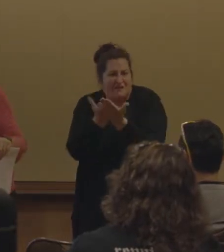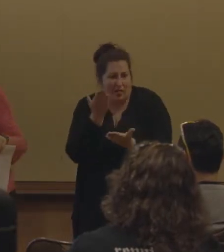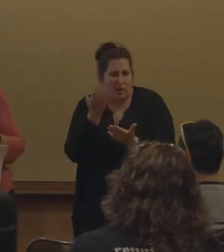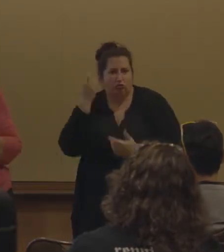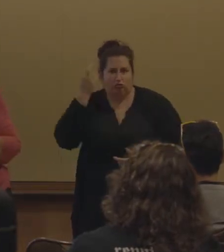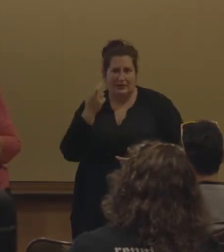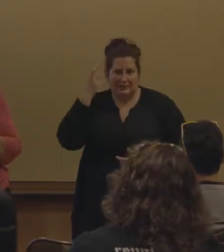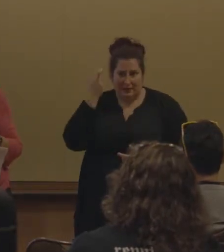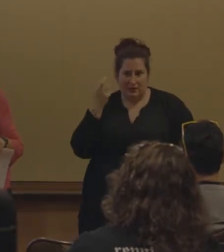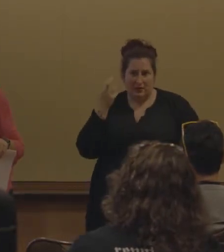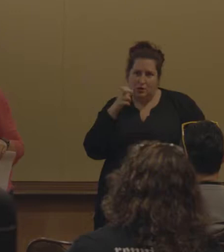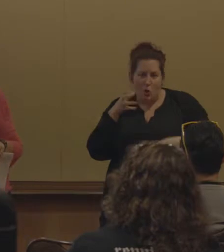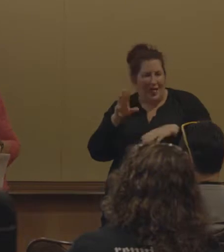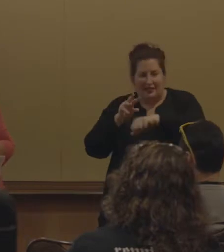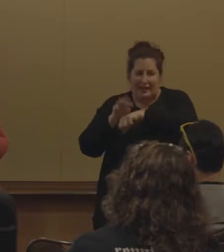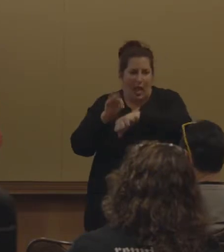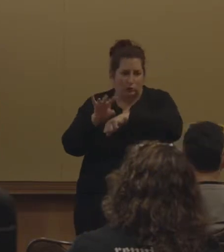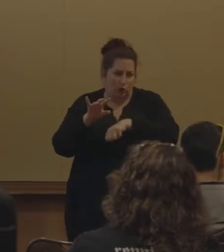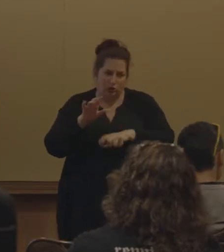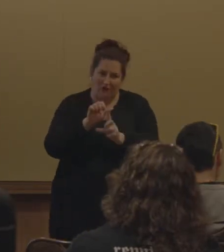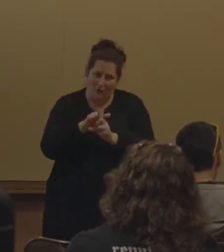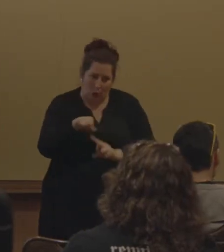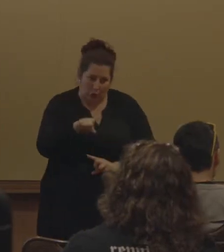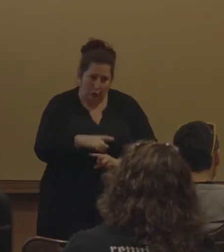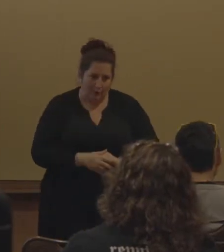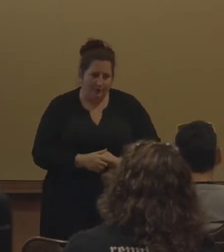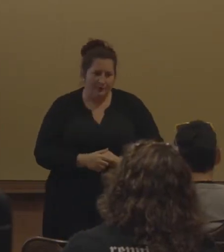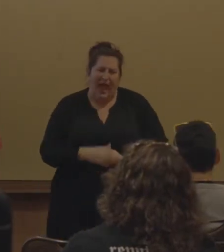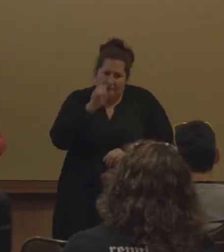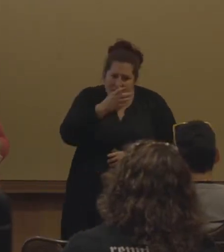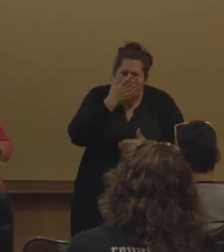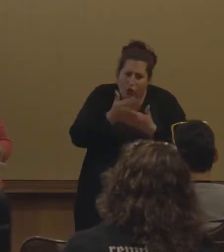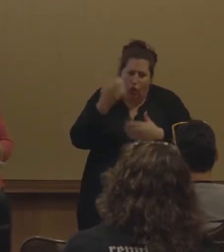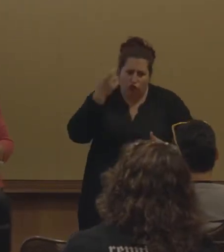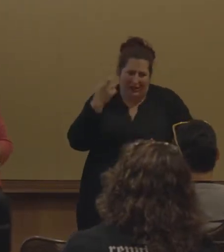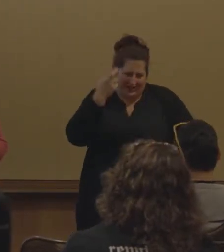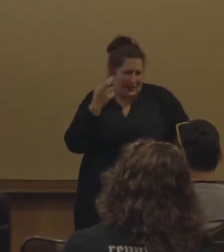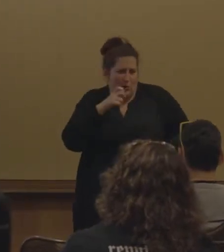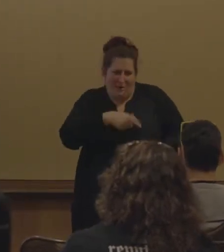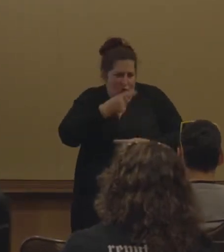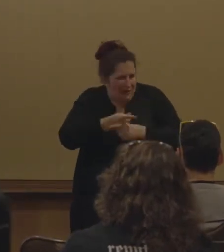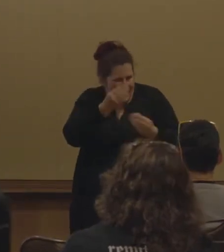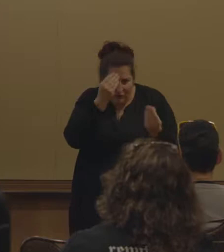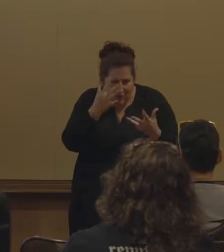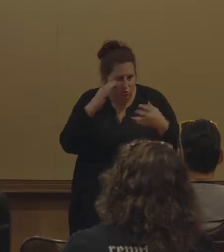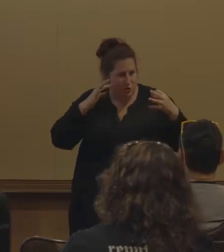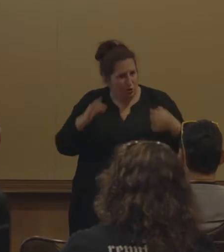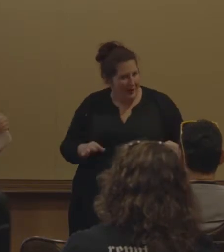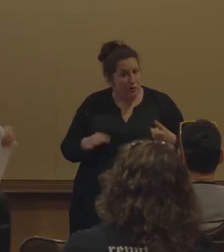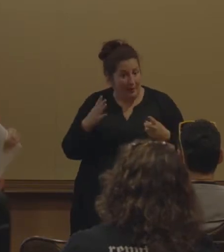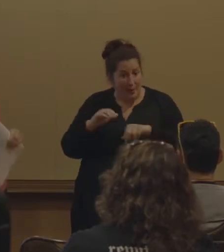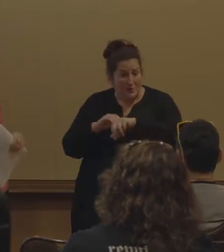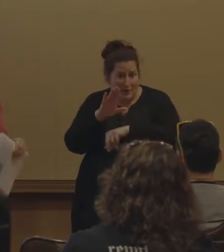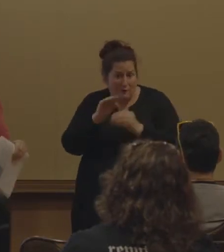reason. Don't let those counselors fool you. Has to be a good reason. We don't have the right information to make the determination. Maybe we're